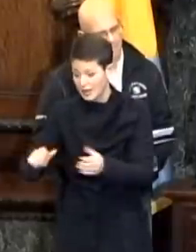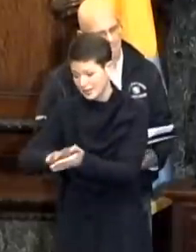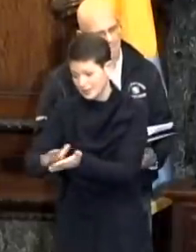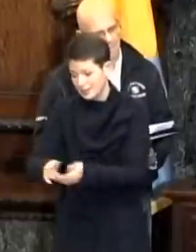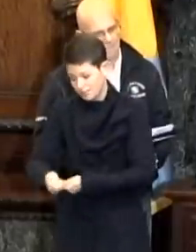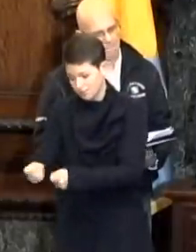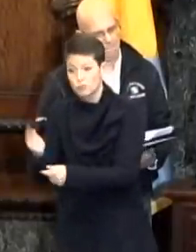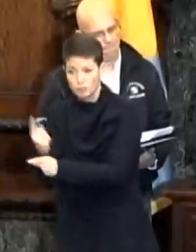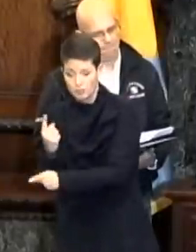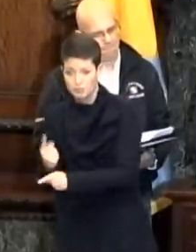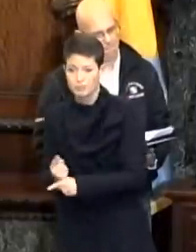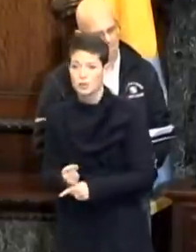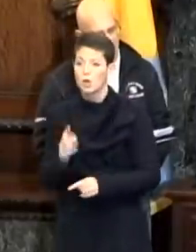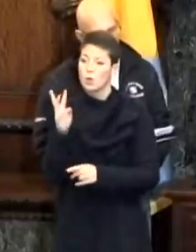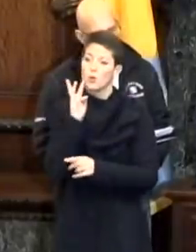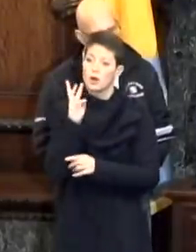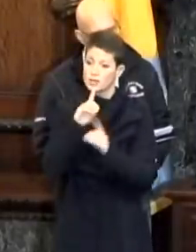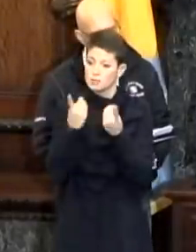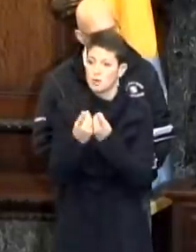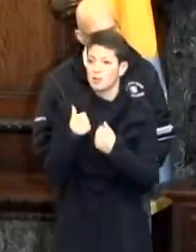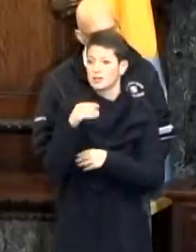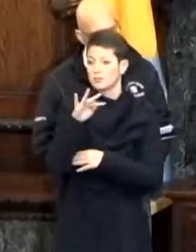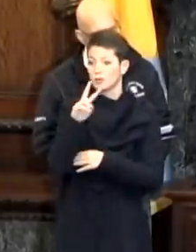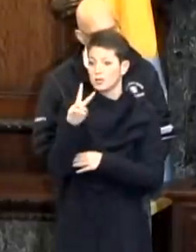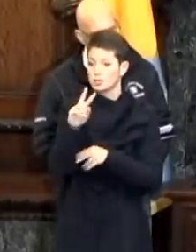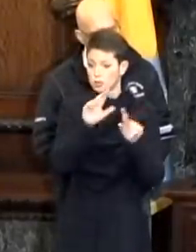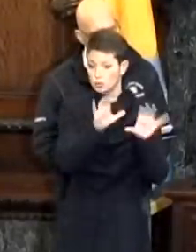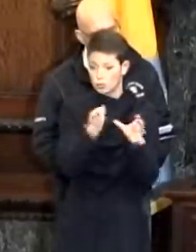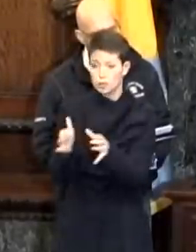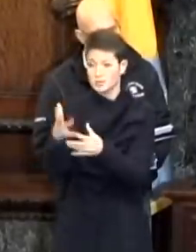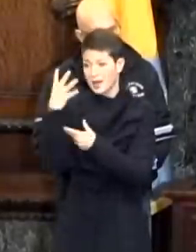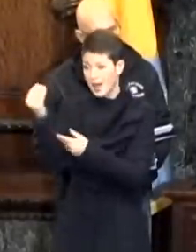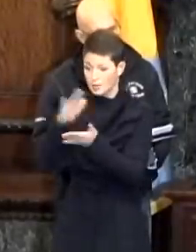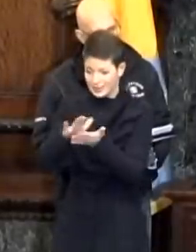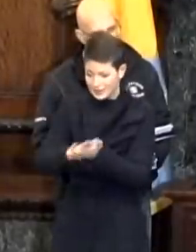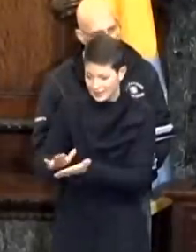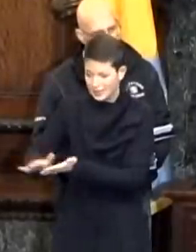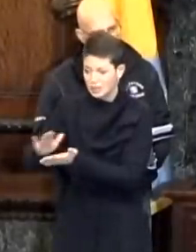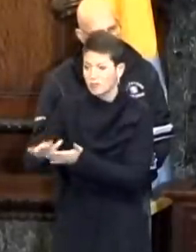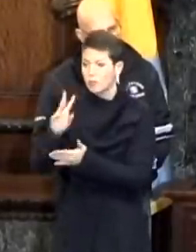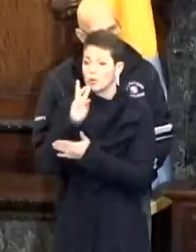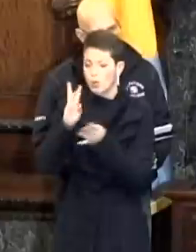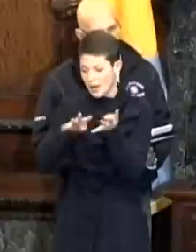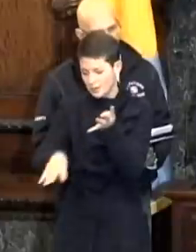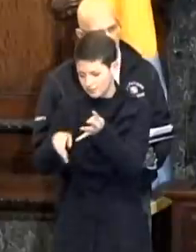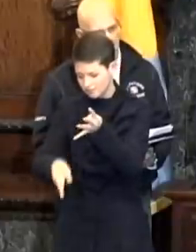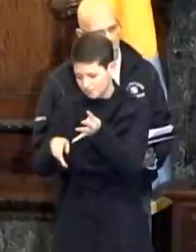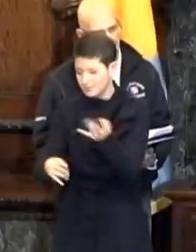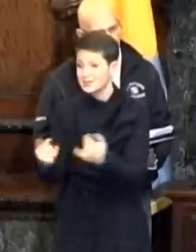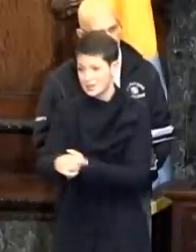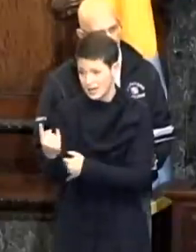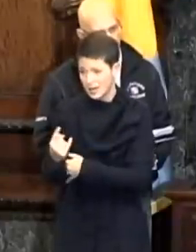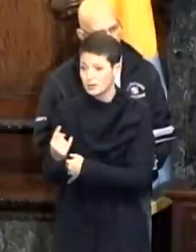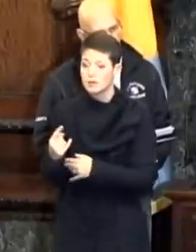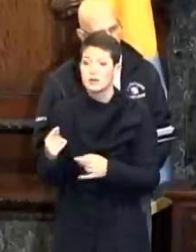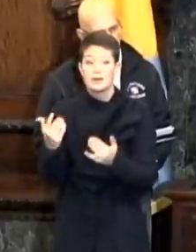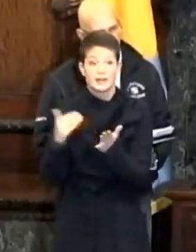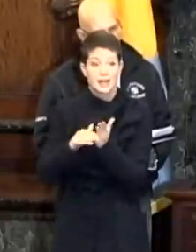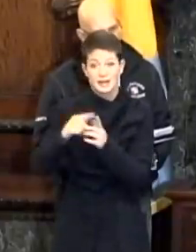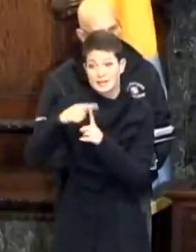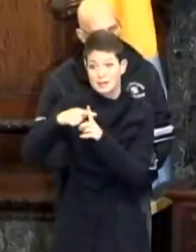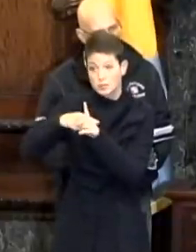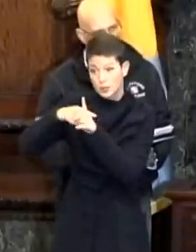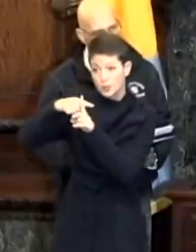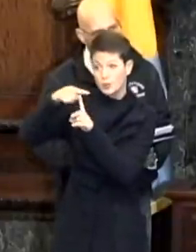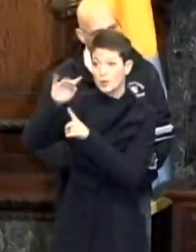The Water Department has 42 crews out right now cleaning inlets and paths for drainage today. Again, with temperatures up at about